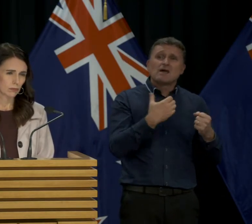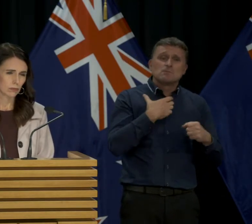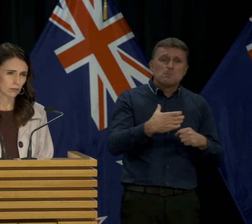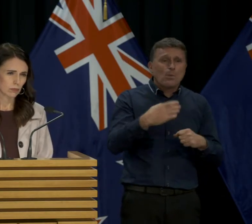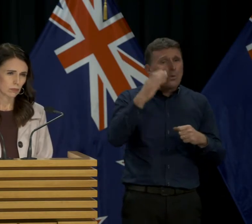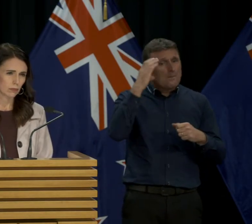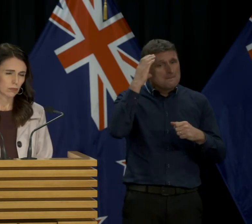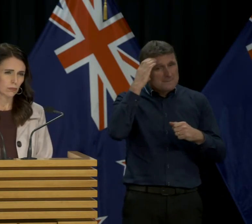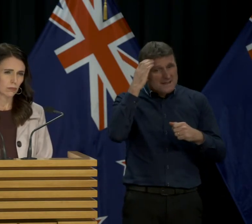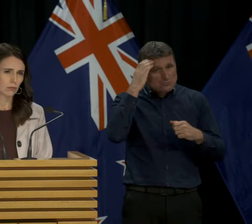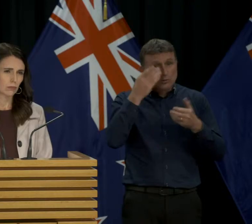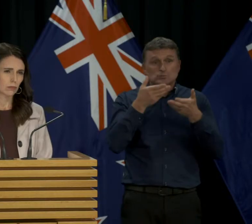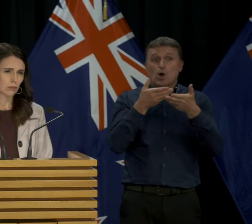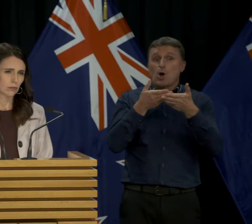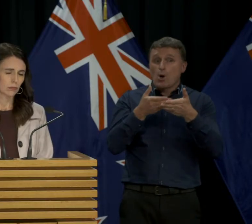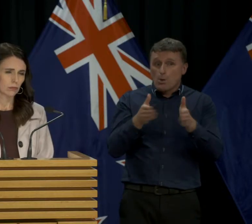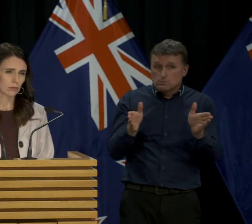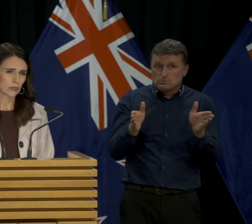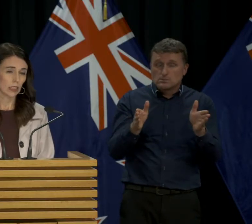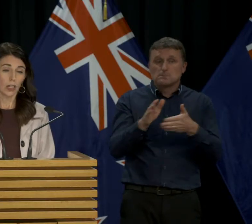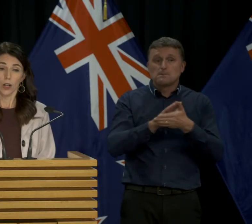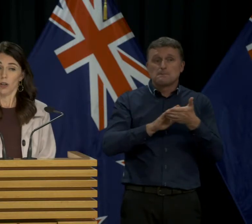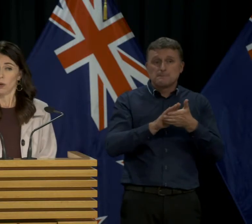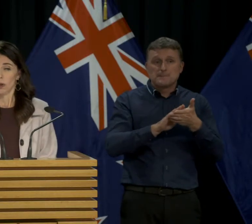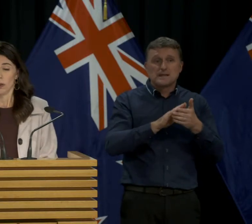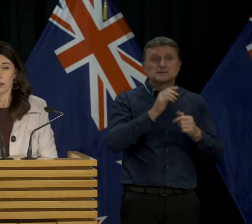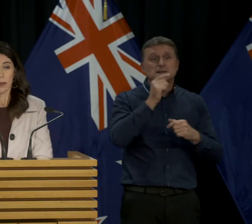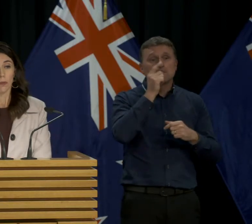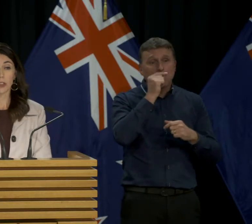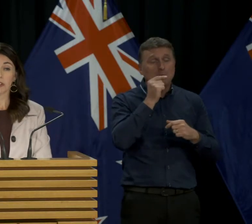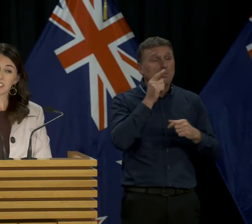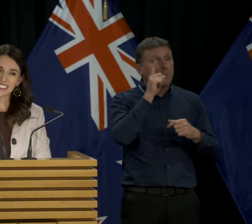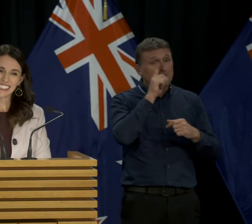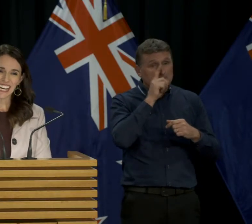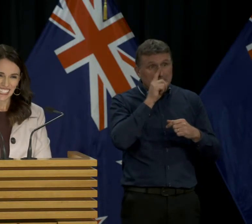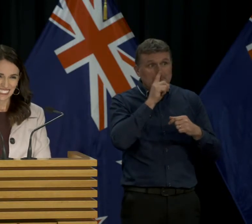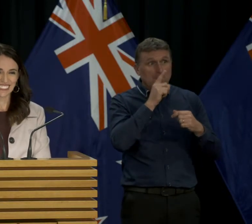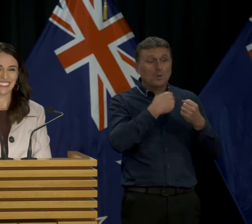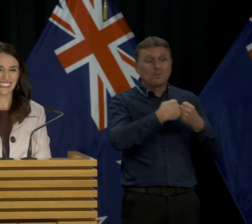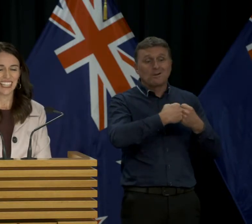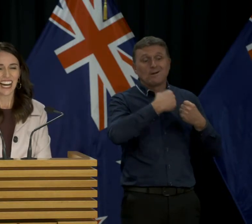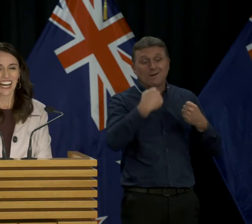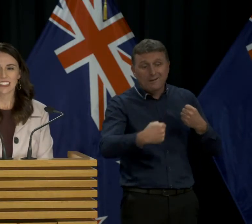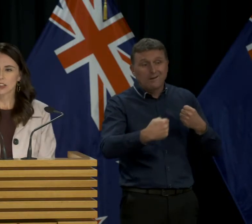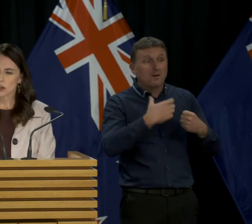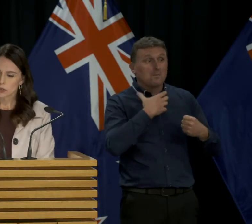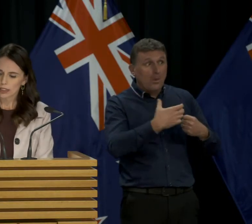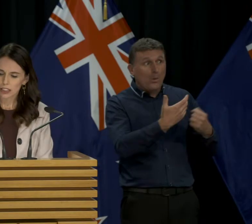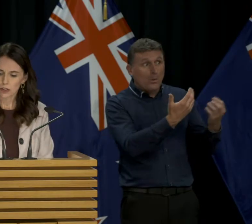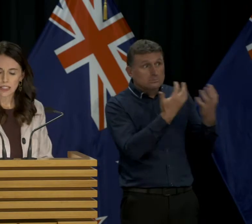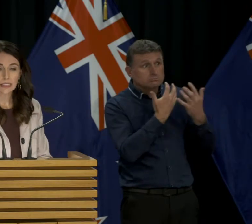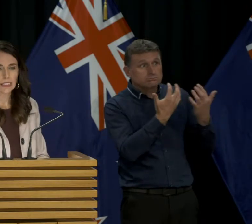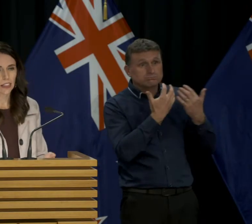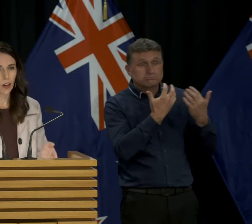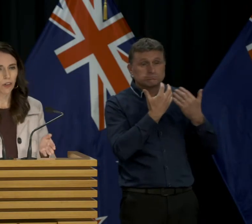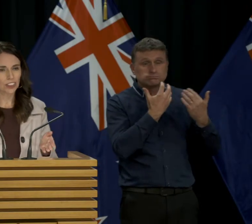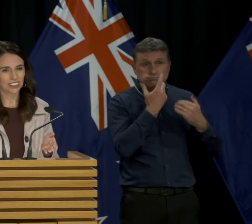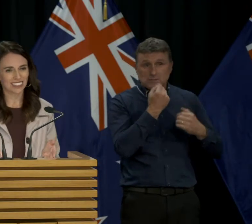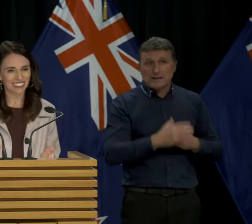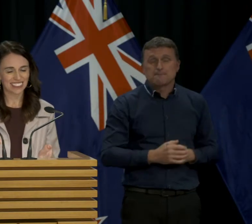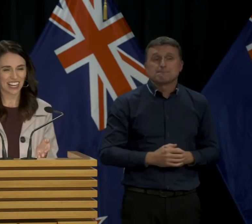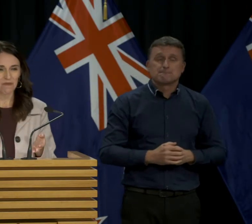online permanently, could you then not extend the amount of people who... Which we've done today. And so, this is